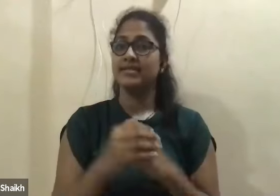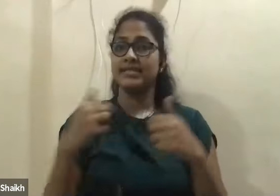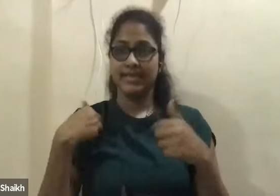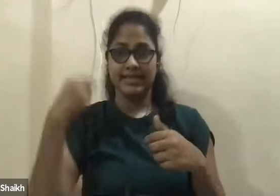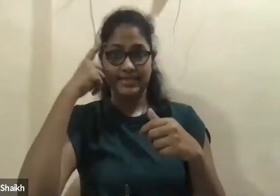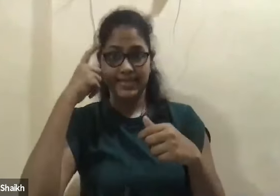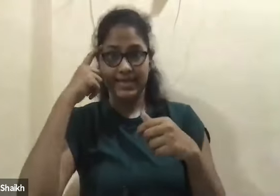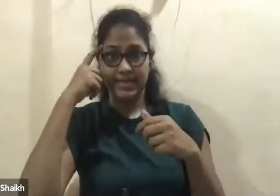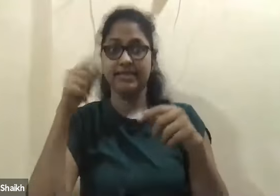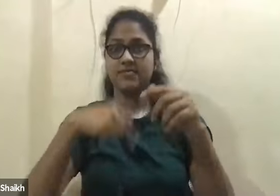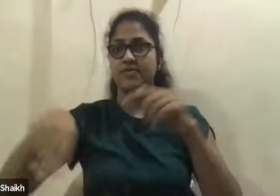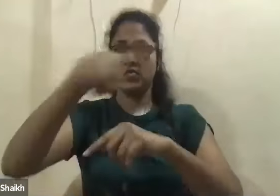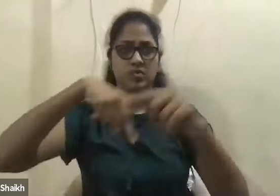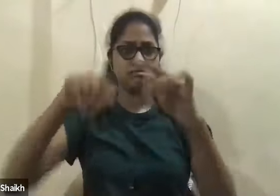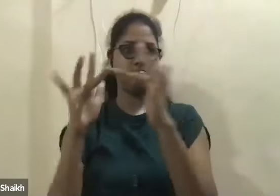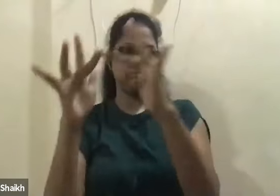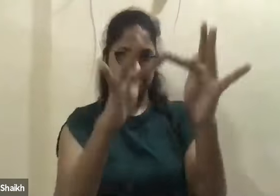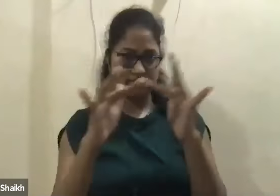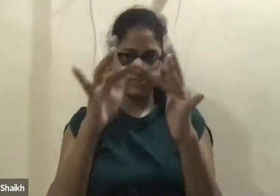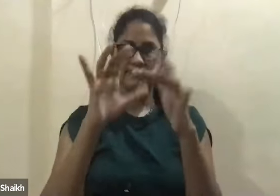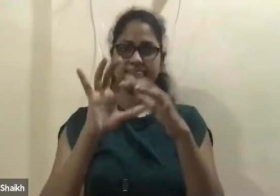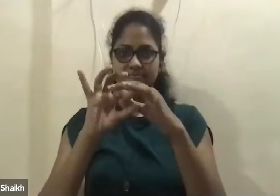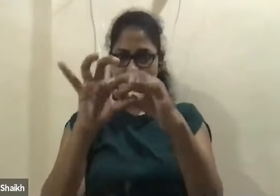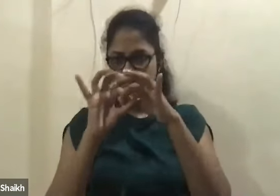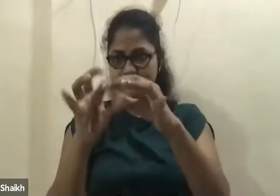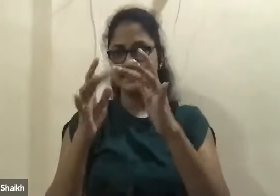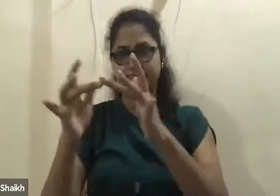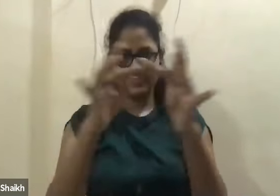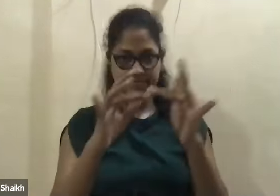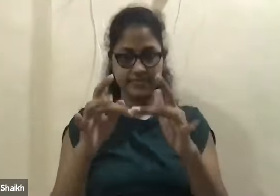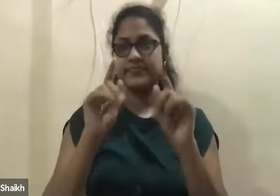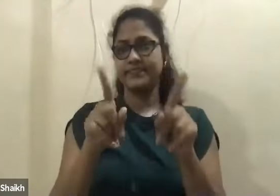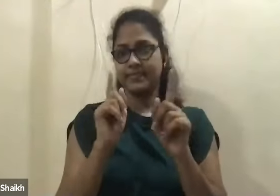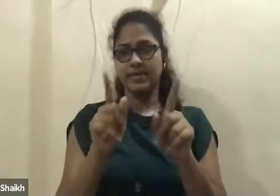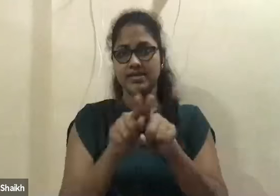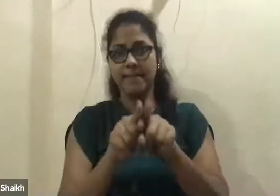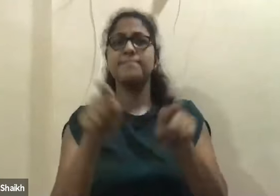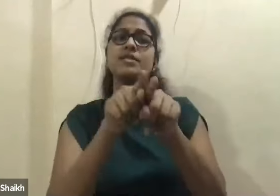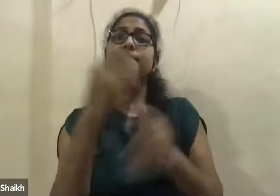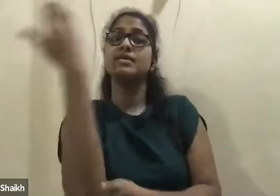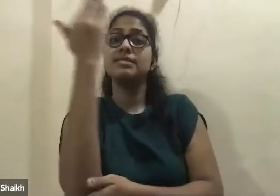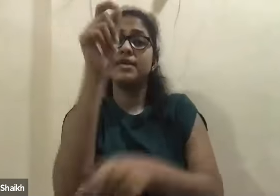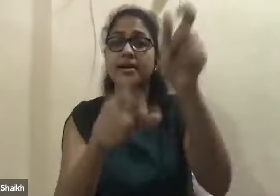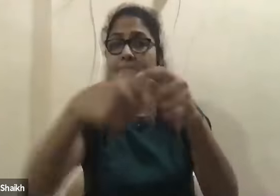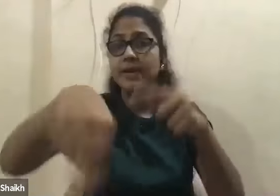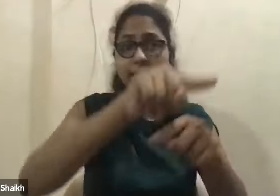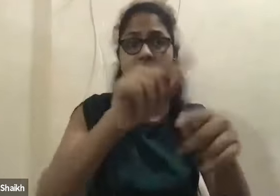will keep in touch, all of us. We will also be in touch with the speakers. So any queries directed to them later